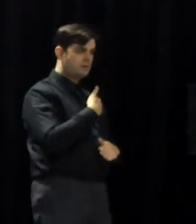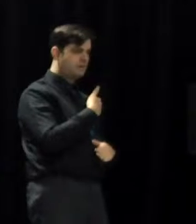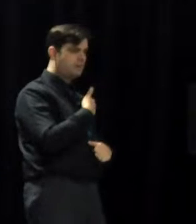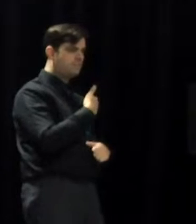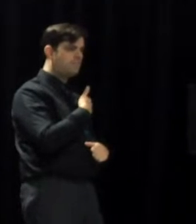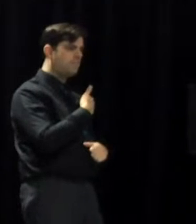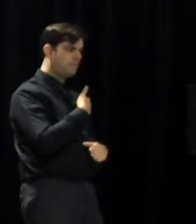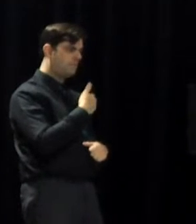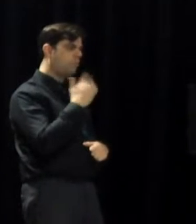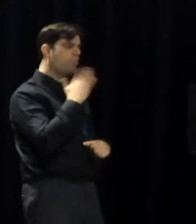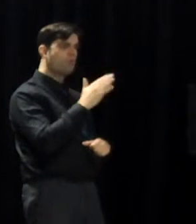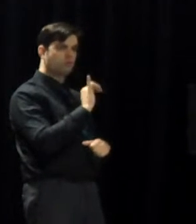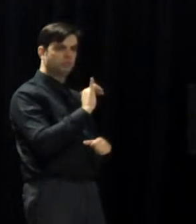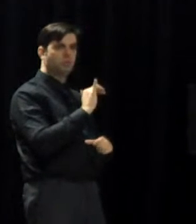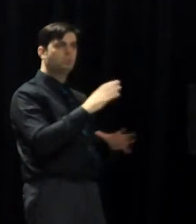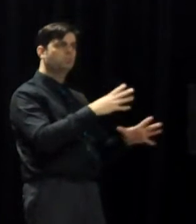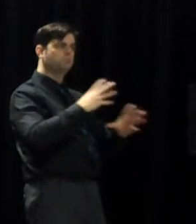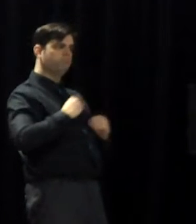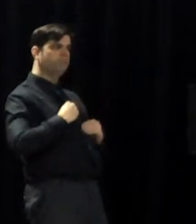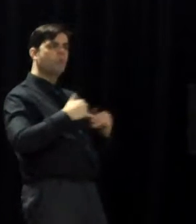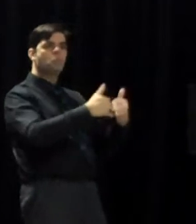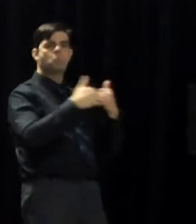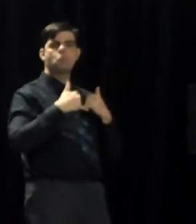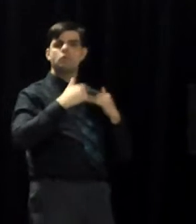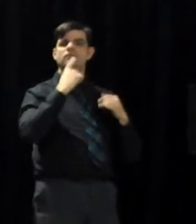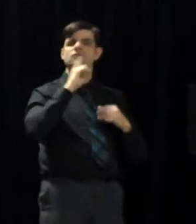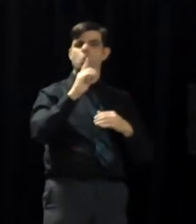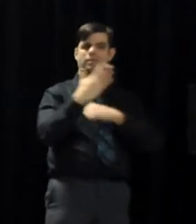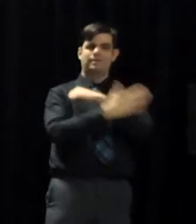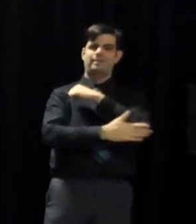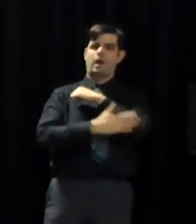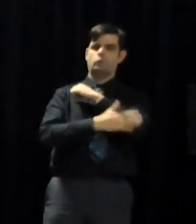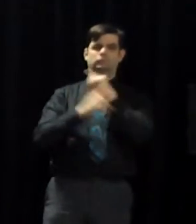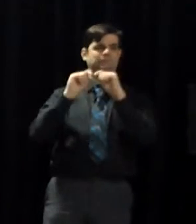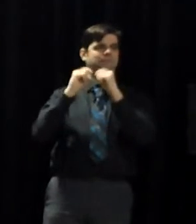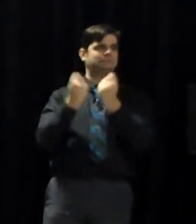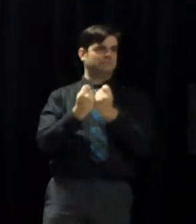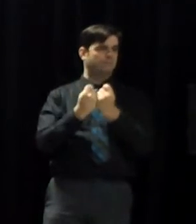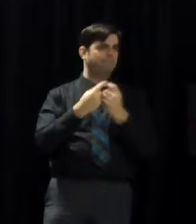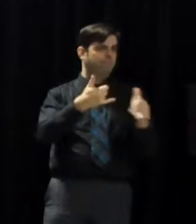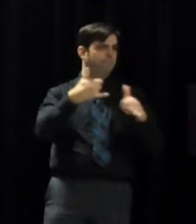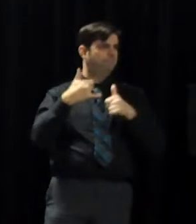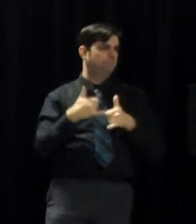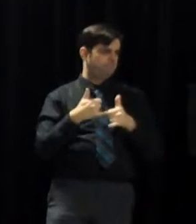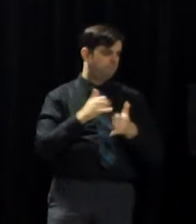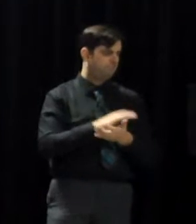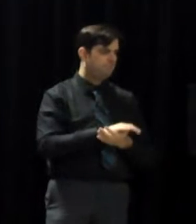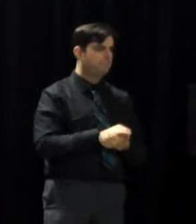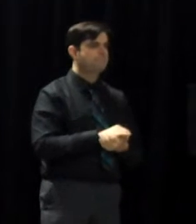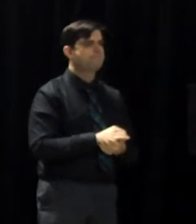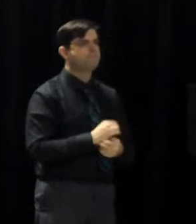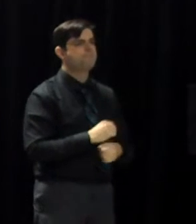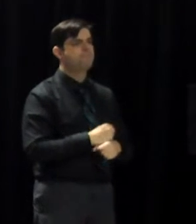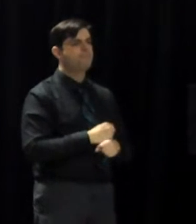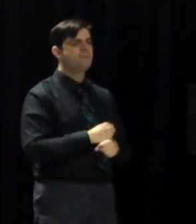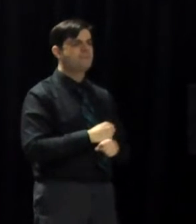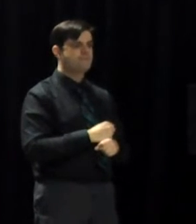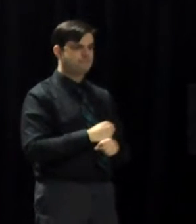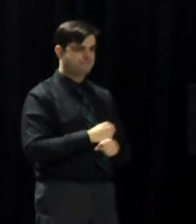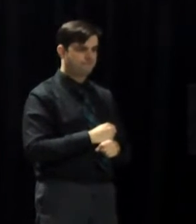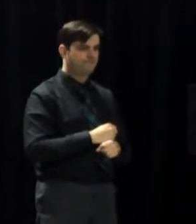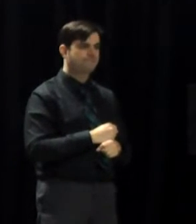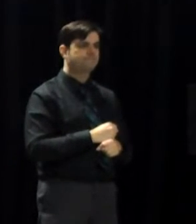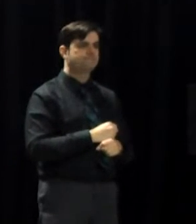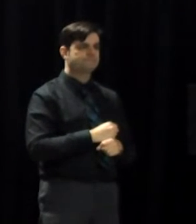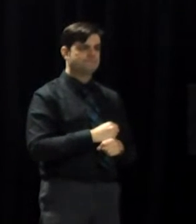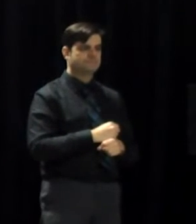and I'm proud of our county team, and I'll be accepting that on behalf of our county team